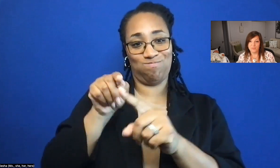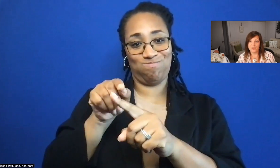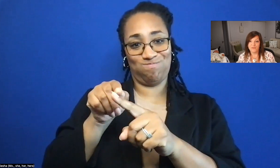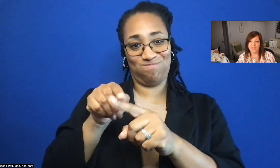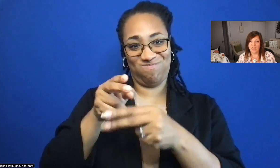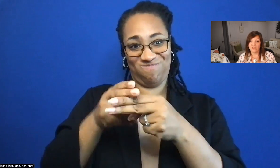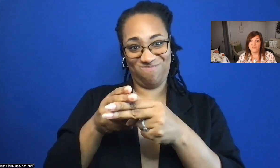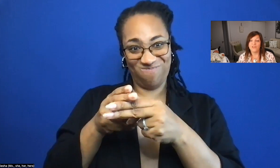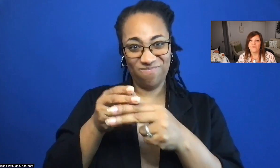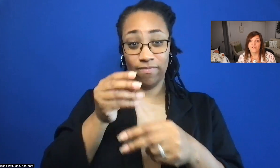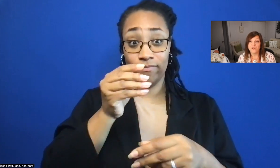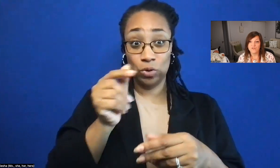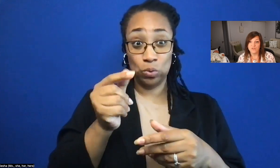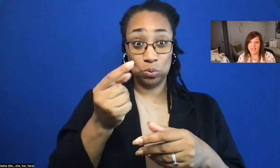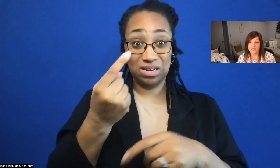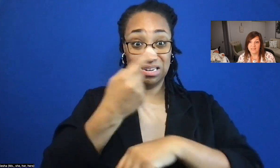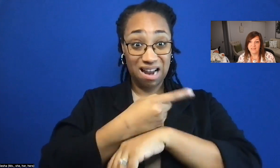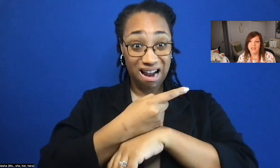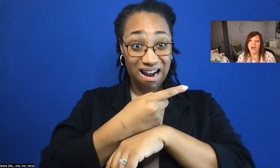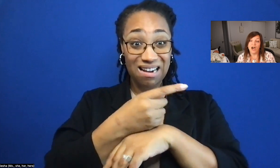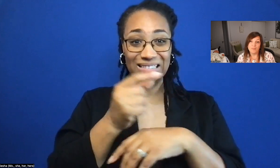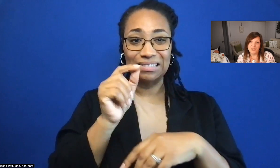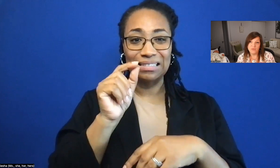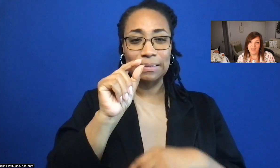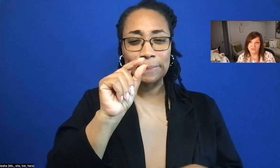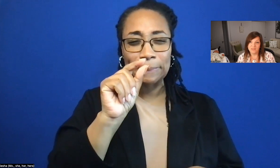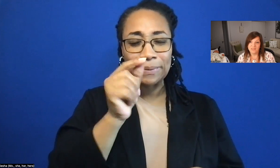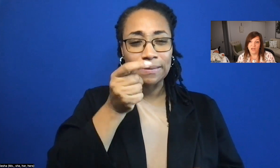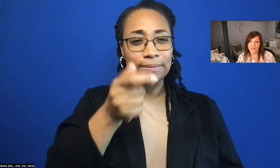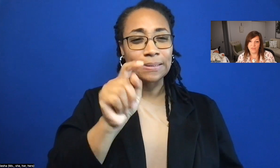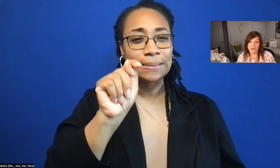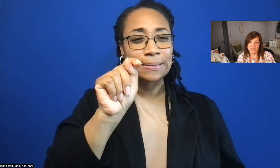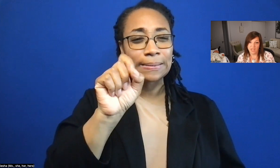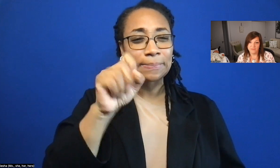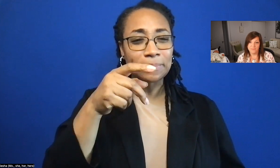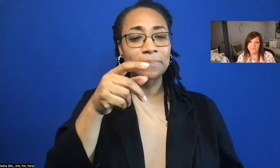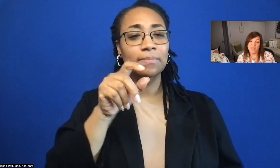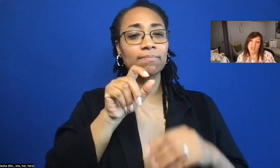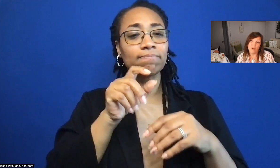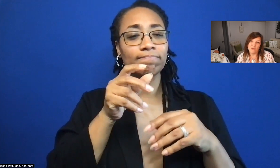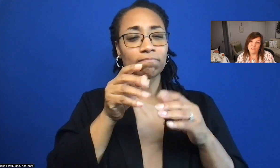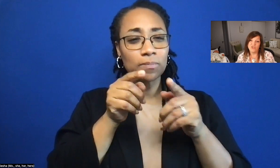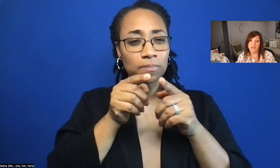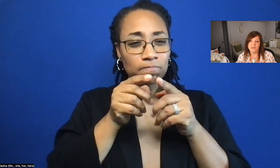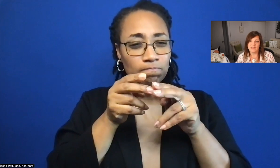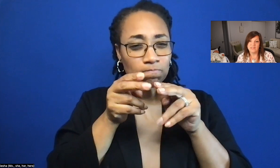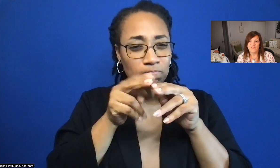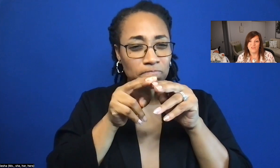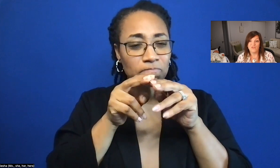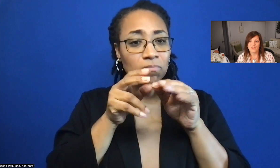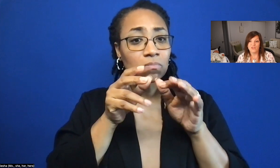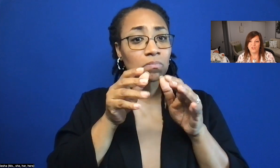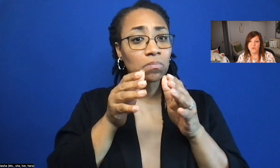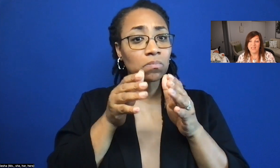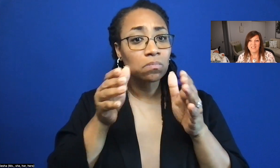milk per feeding for the first few days, up to an ounce on the third day, about 2 ounces for